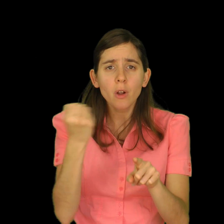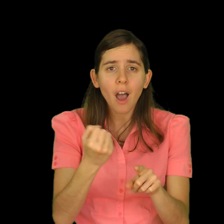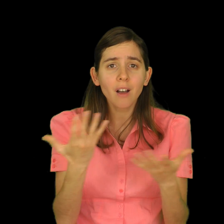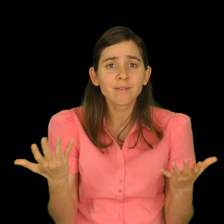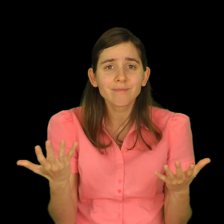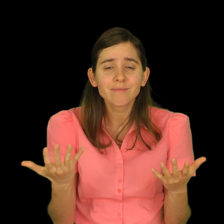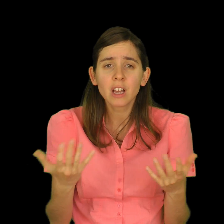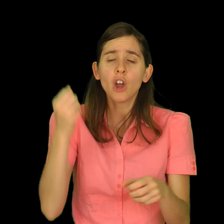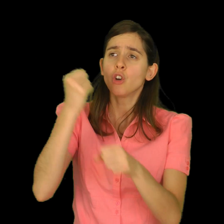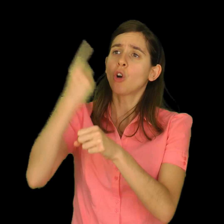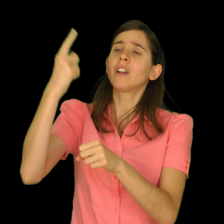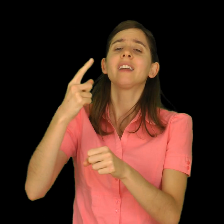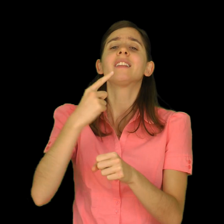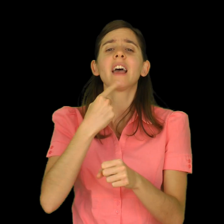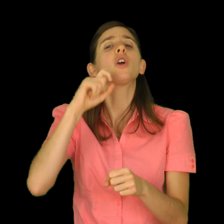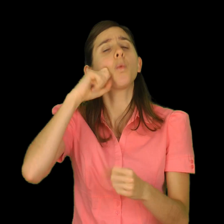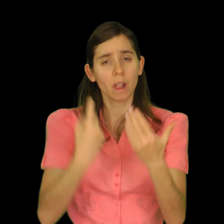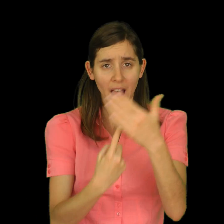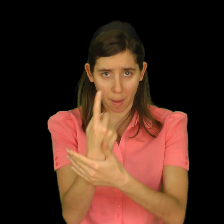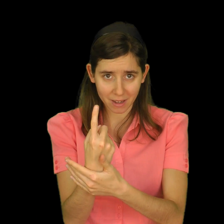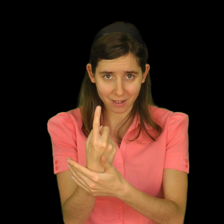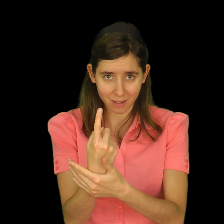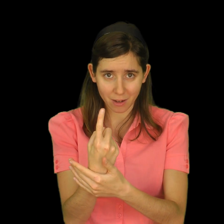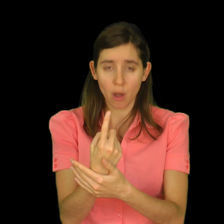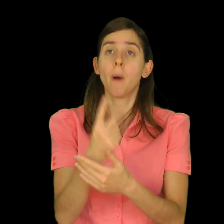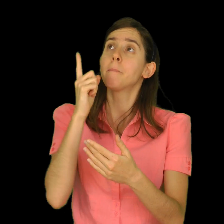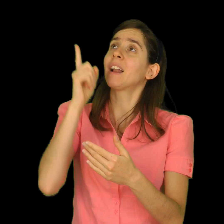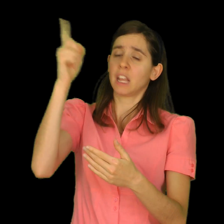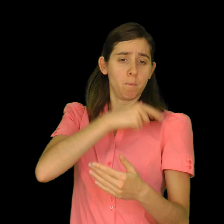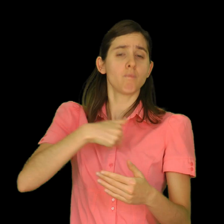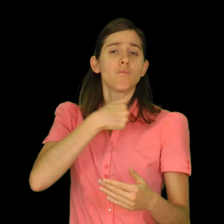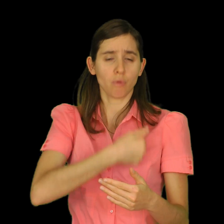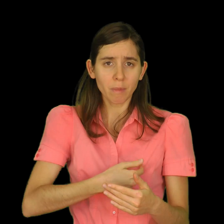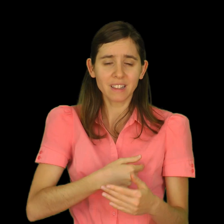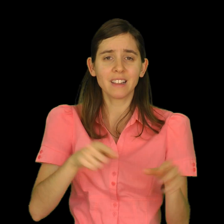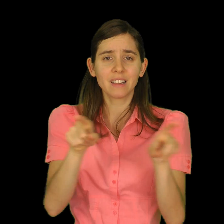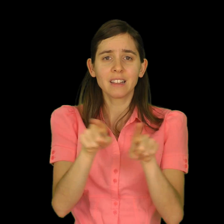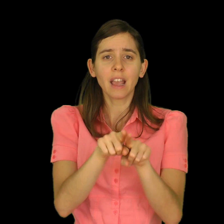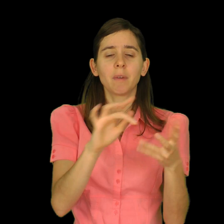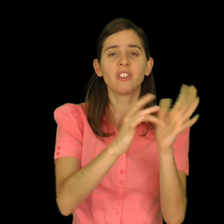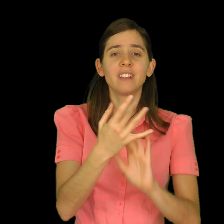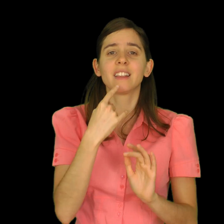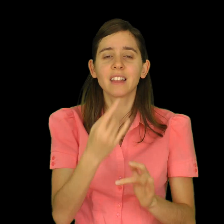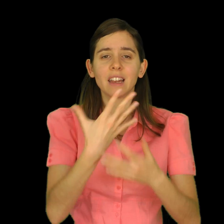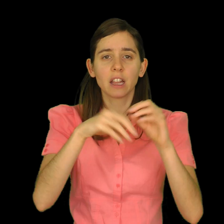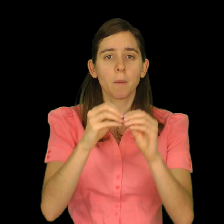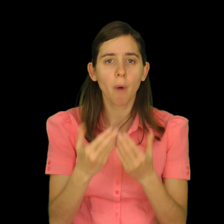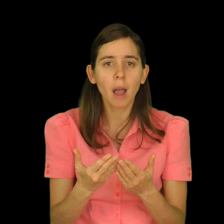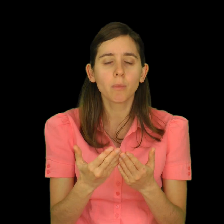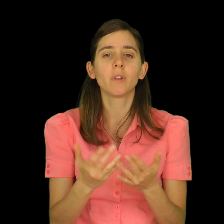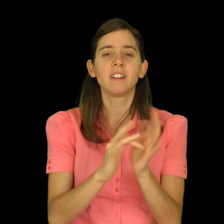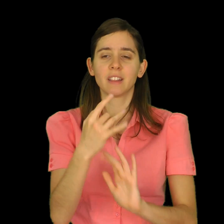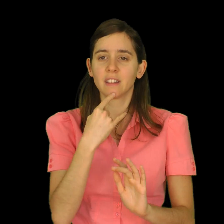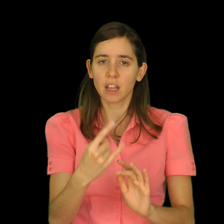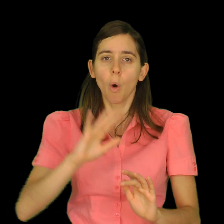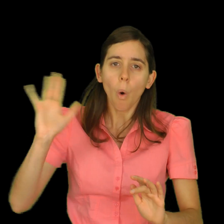No, God isn't saying that these things don't exist. What God promises in Proverbs is just the same as what Jesus said in John 6 when he said that those